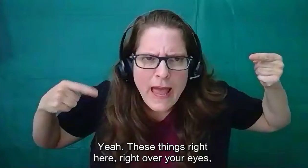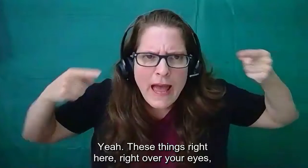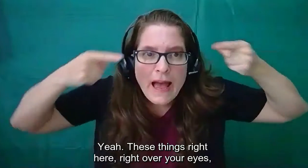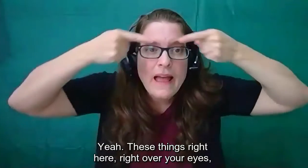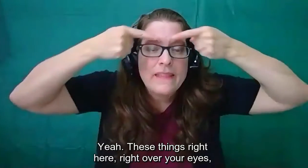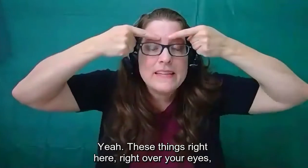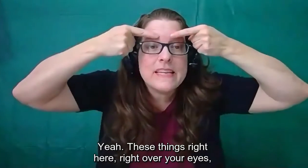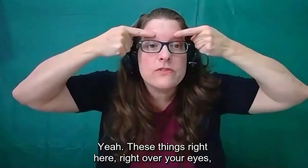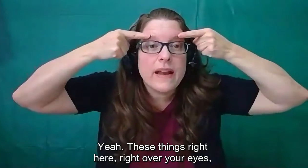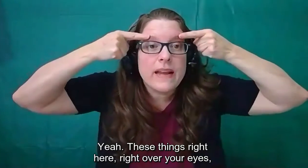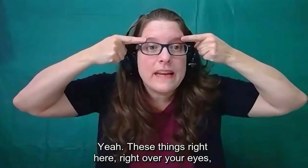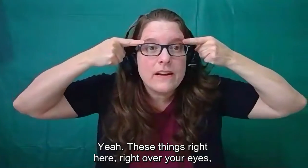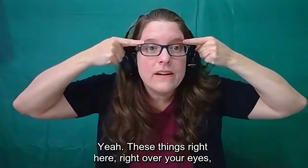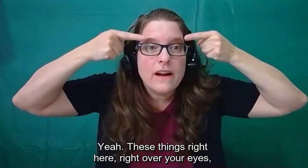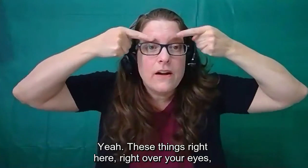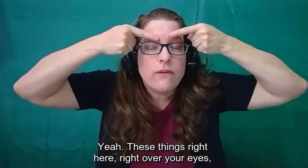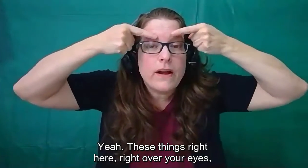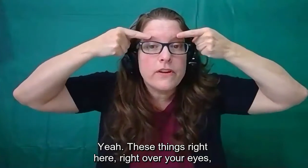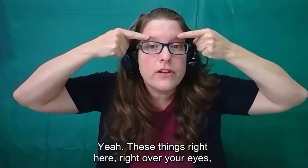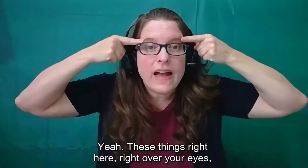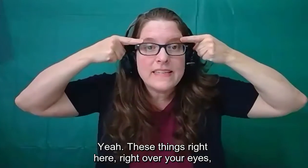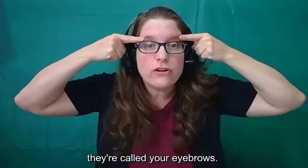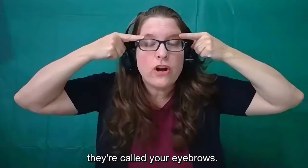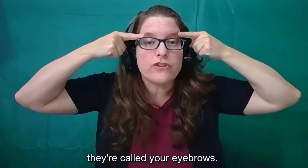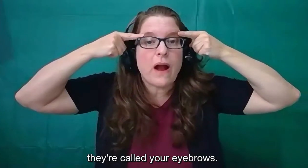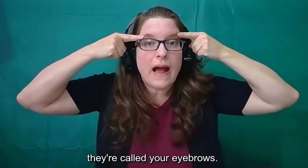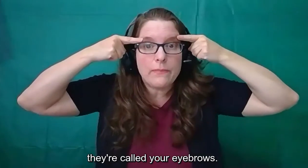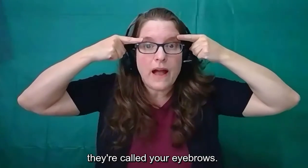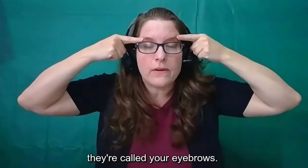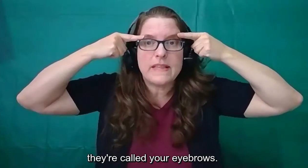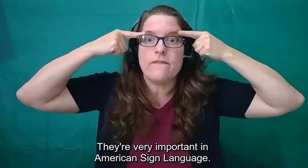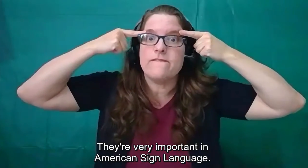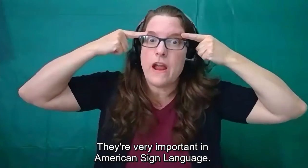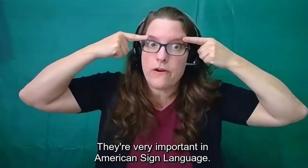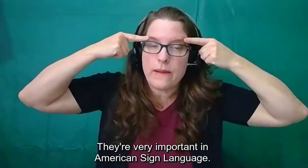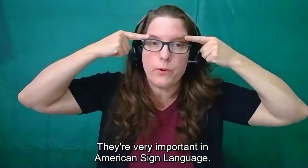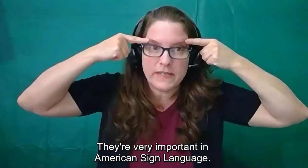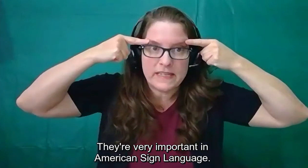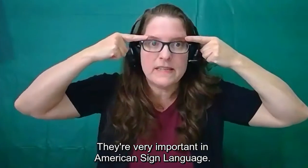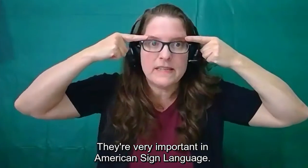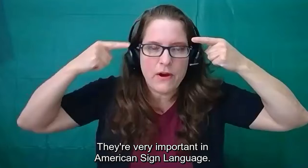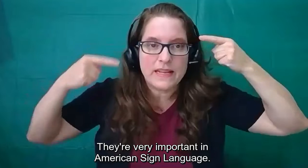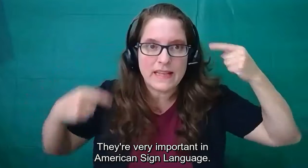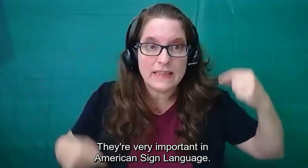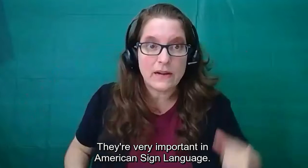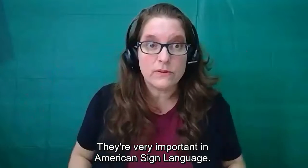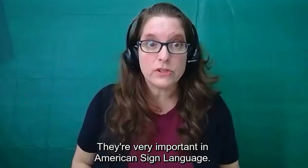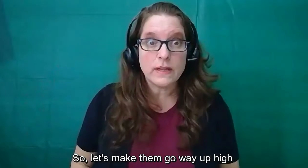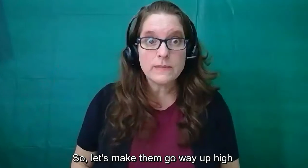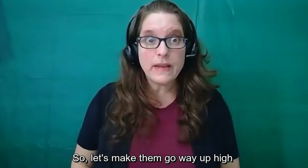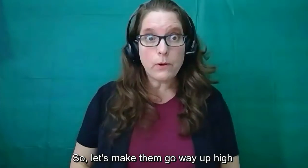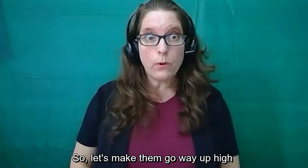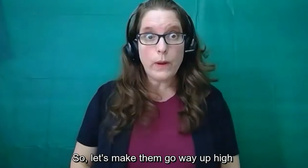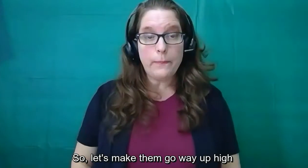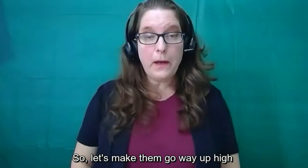Yeah, these things right here, right over your eyes, they're called your eyebrows. They're very important in American Sign Language. So let's make them go way up